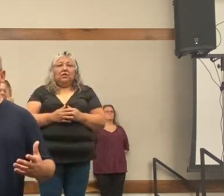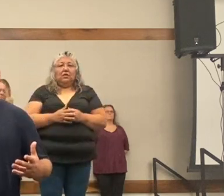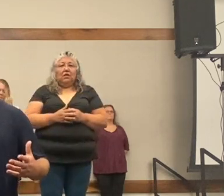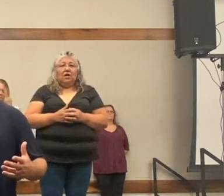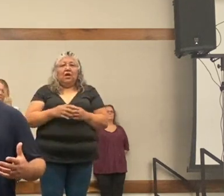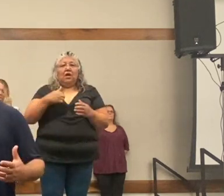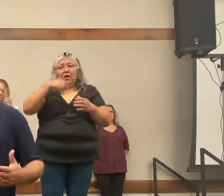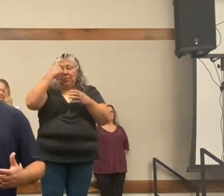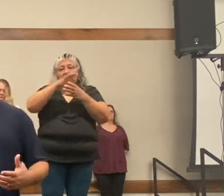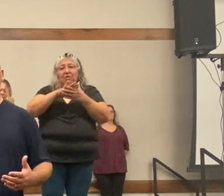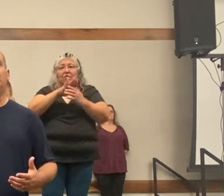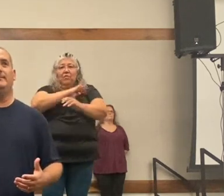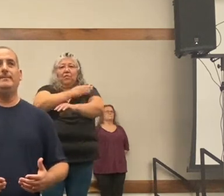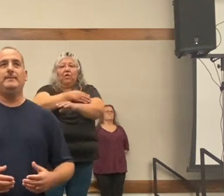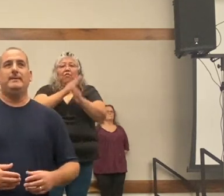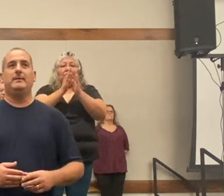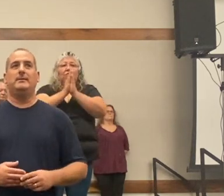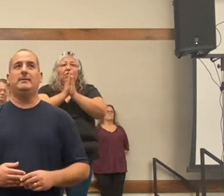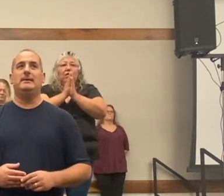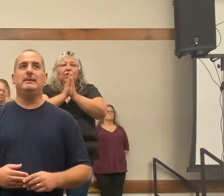I believe in the power of prayer.